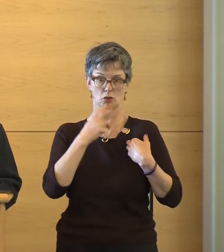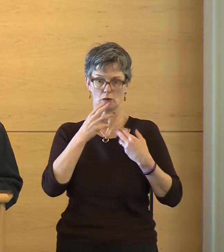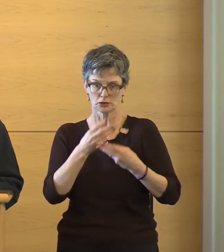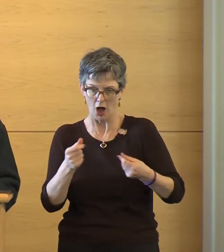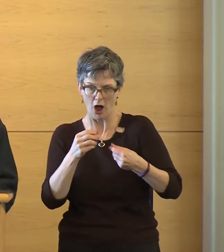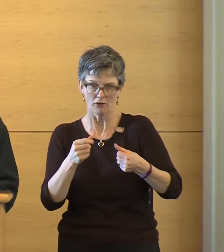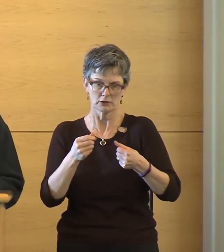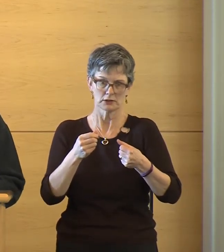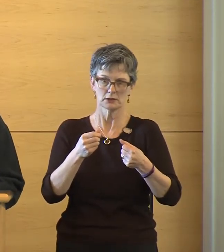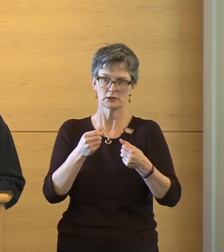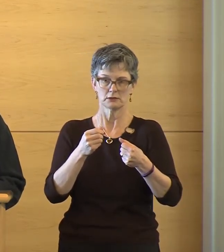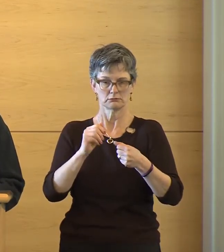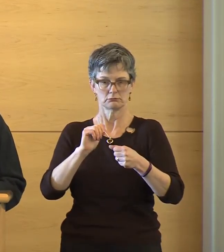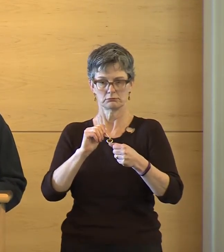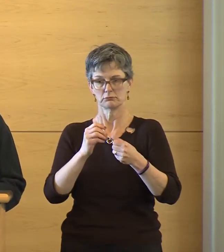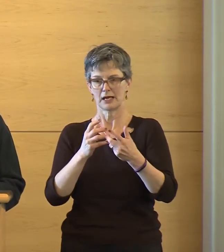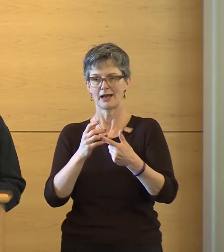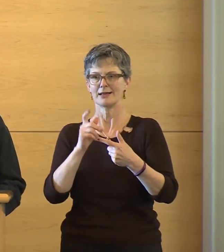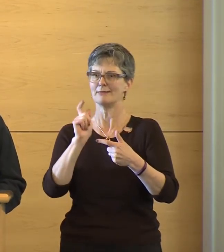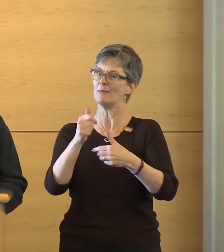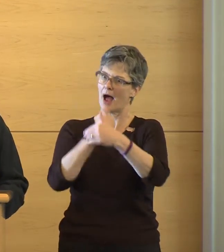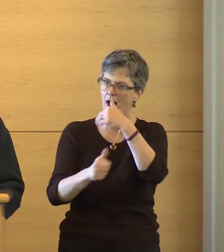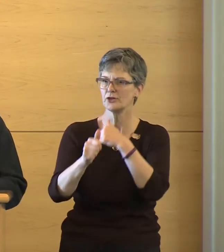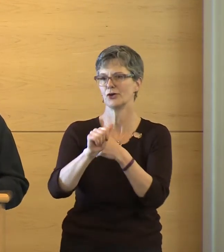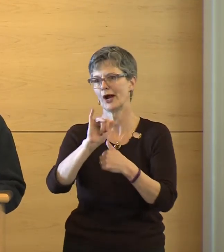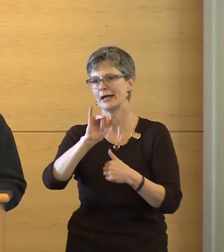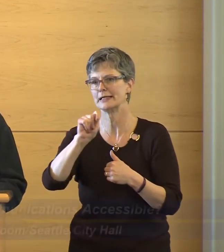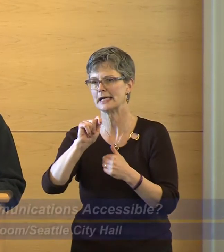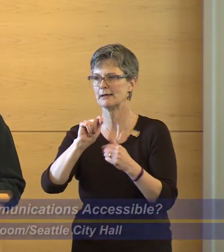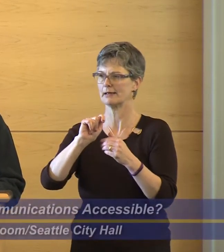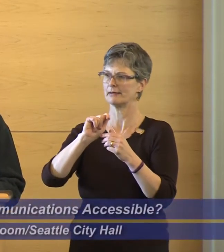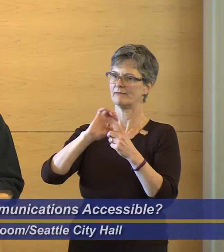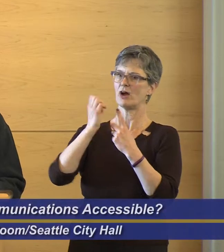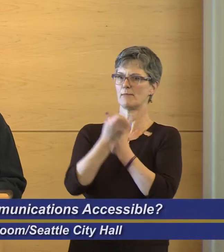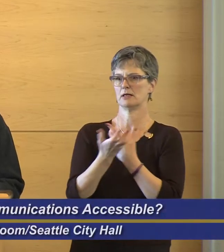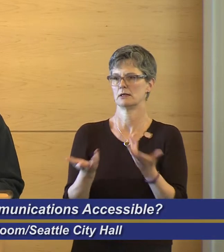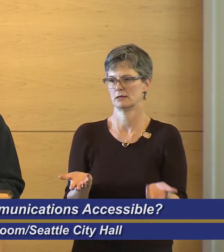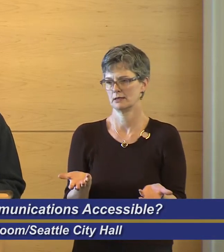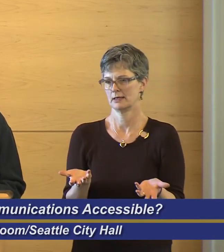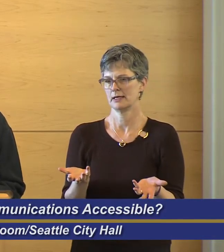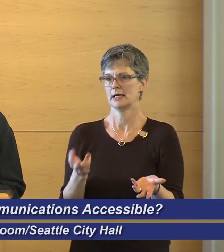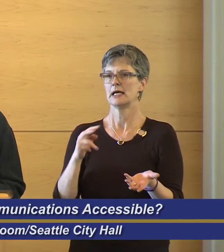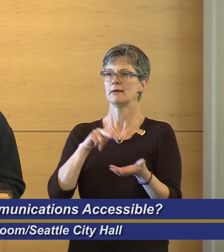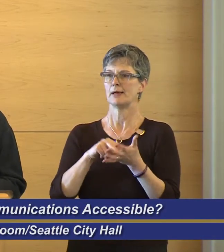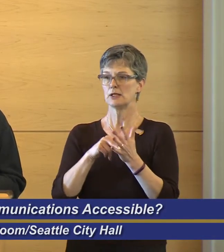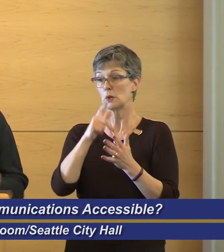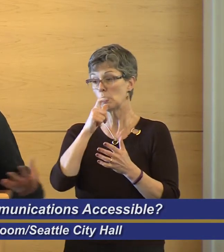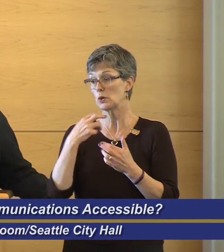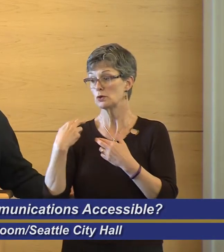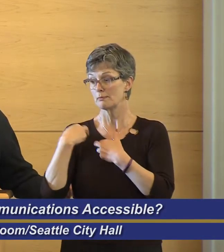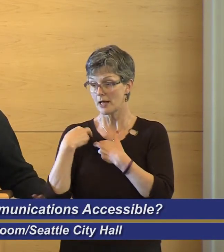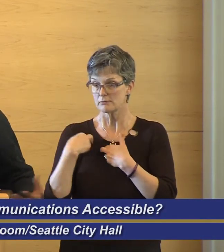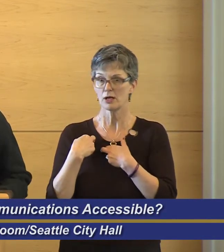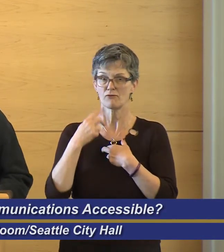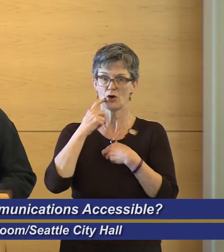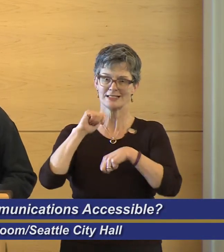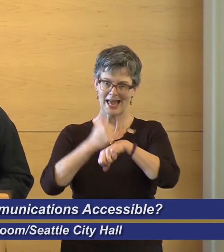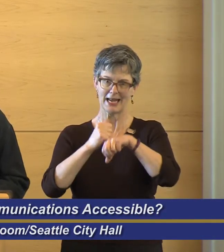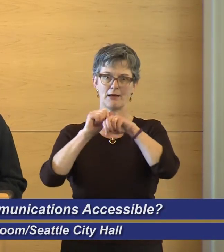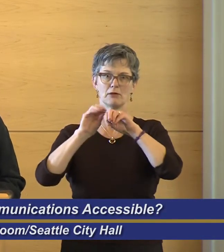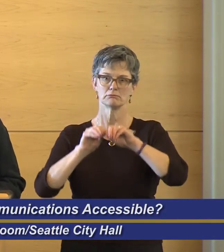do with information technology, software, there are accessibility issues with that. And it makes sense that the people